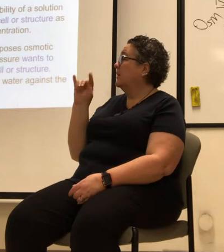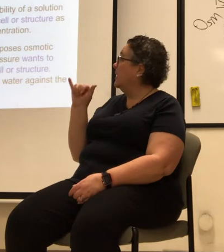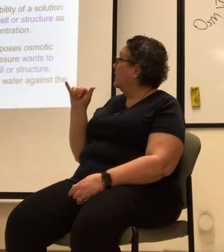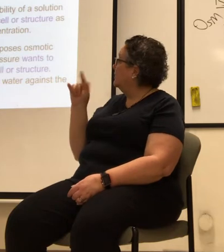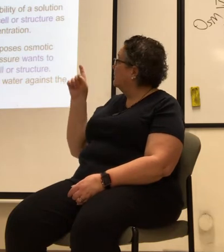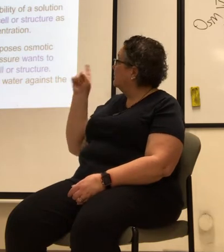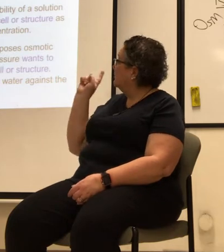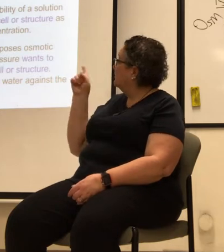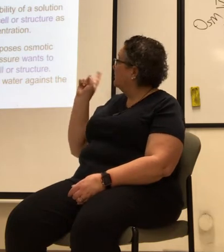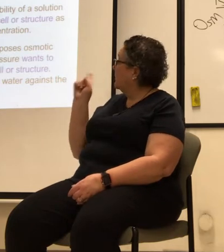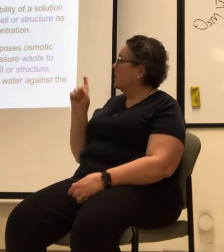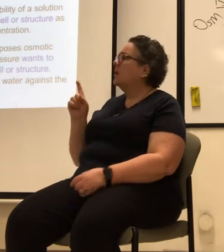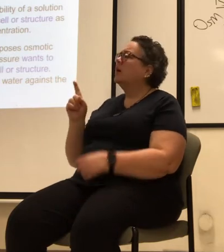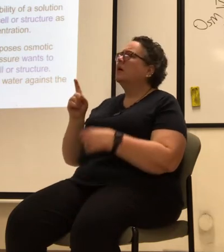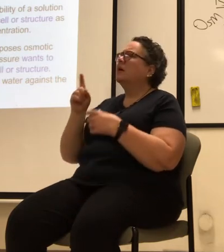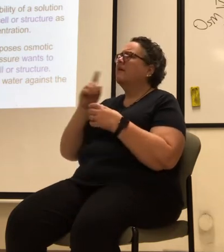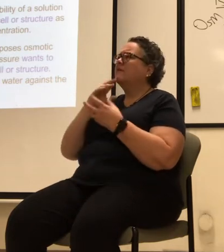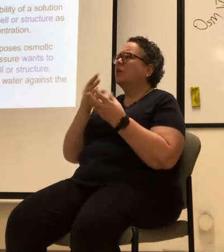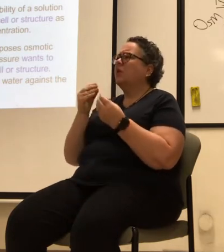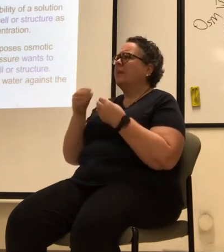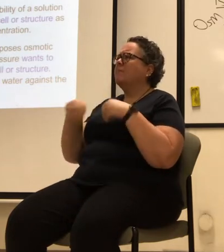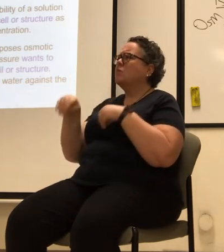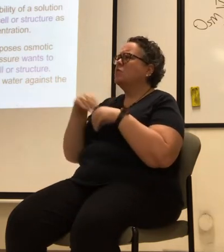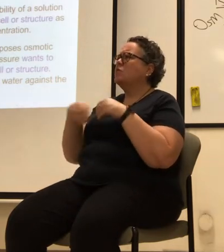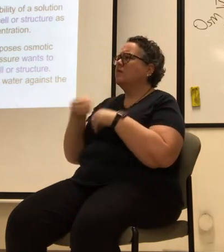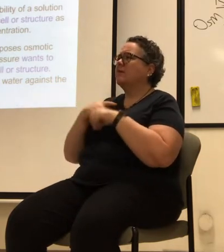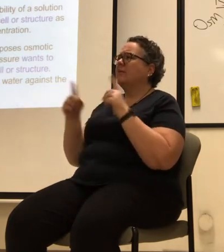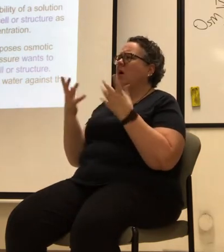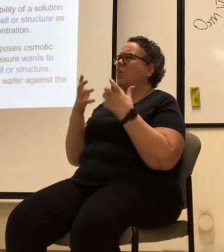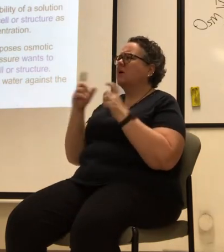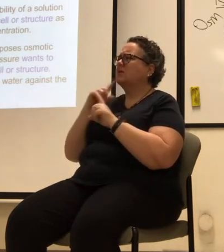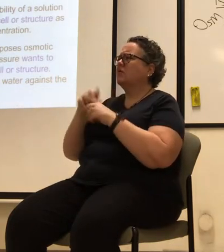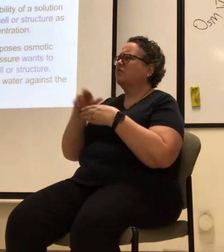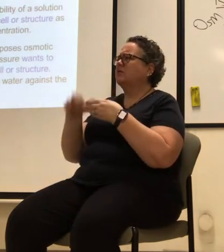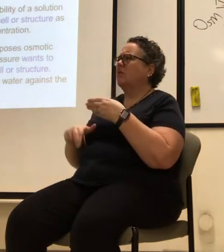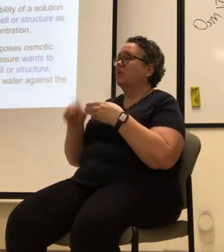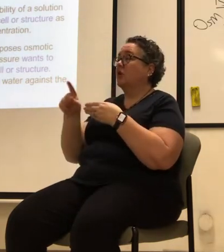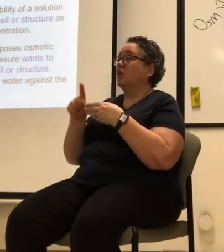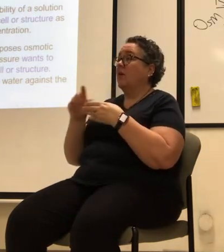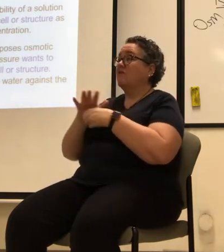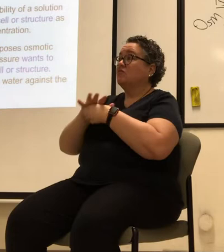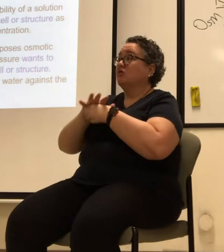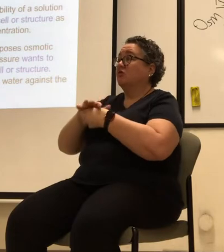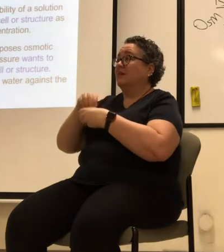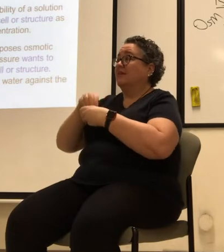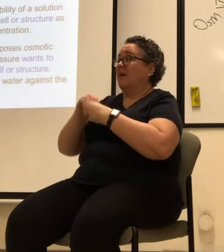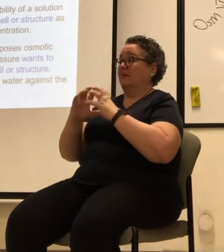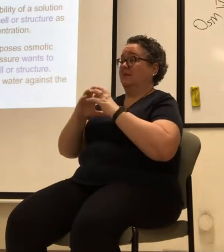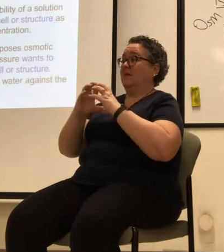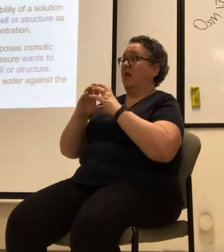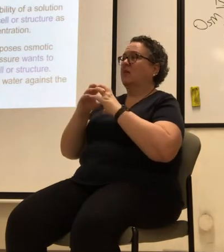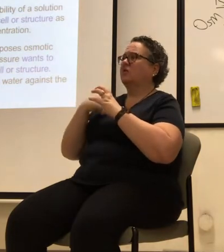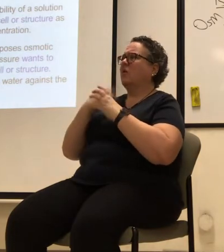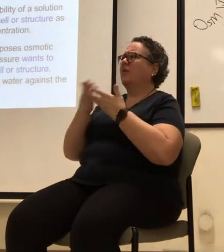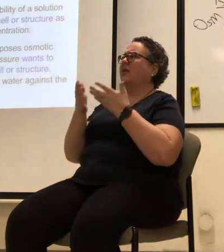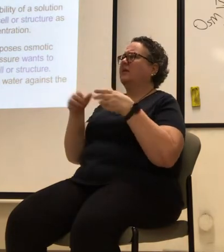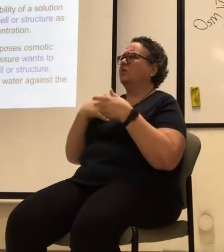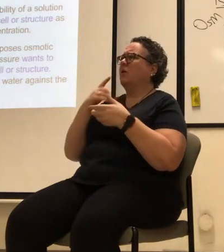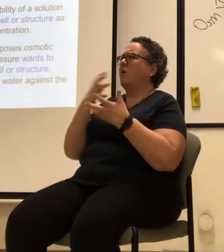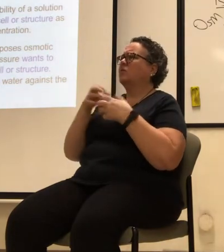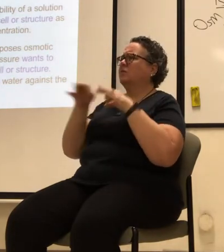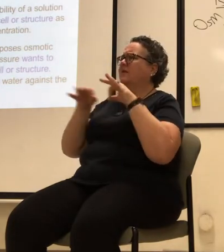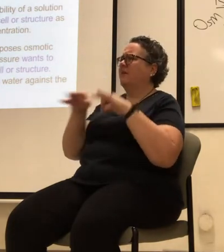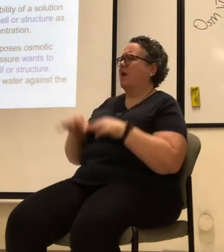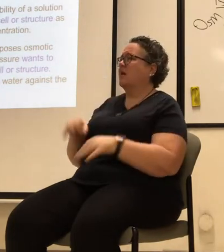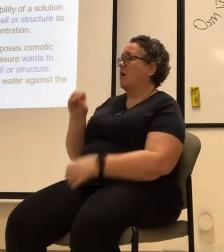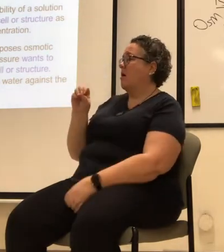Fluids are moving, but what's the result? You're building up pressure inside the cell, aren't you? And so there's terms that we like to define, osmotic and